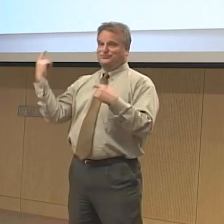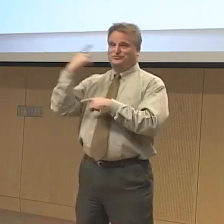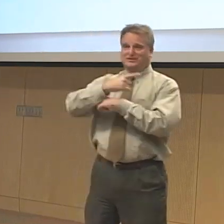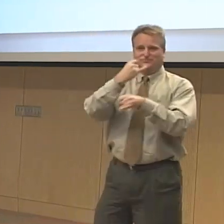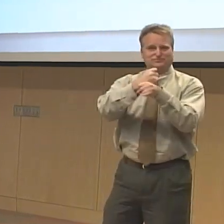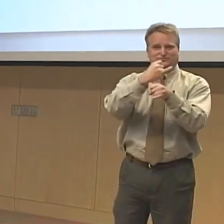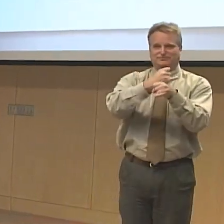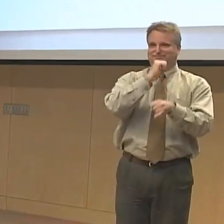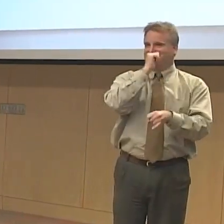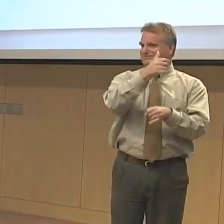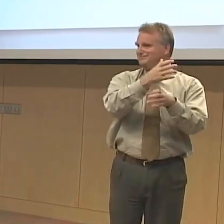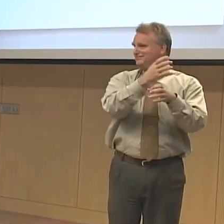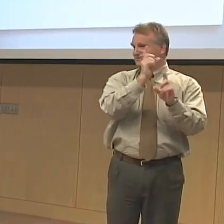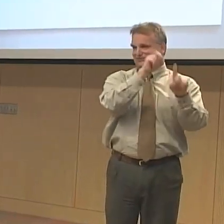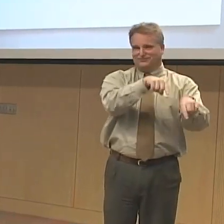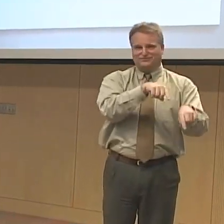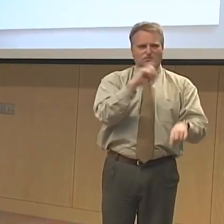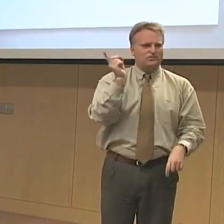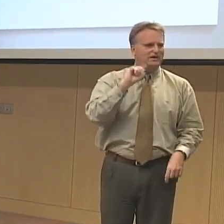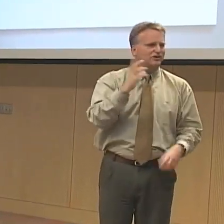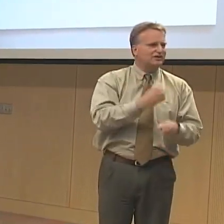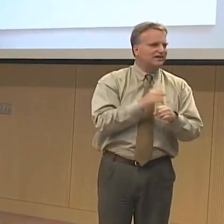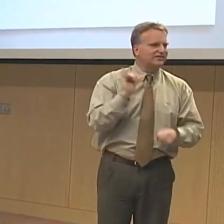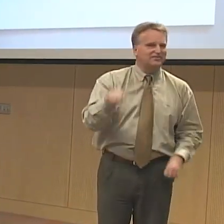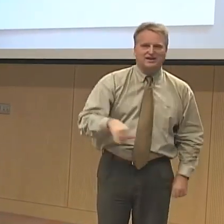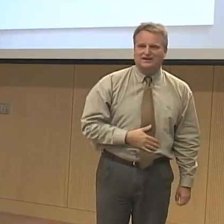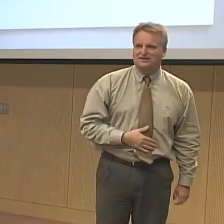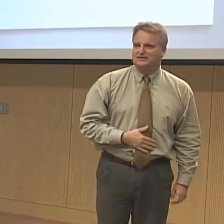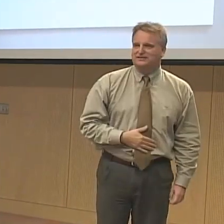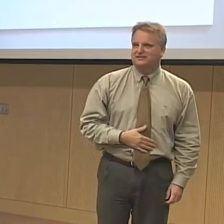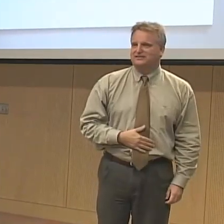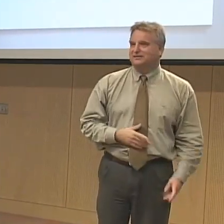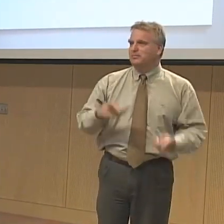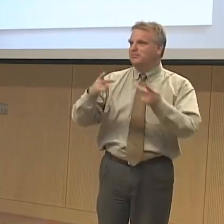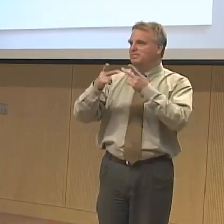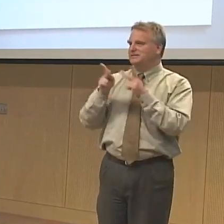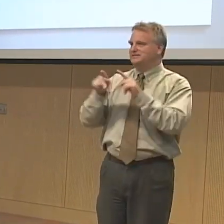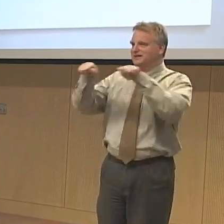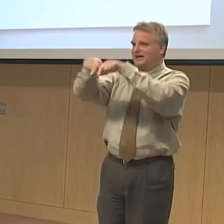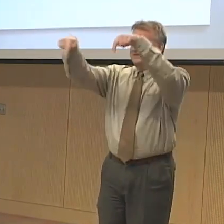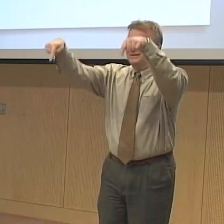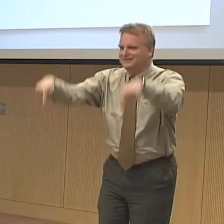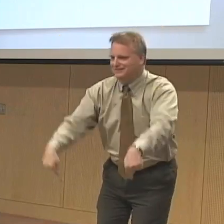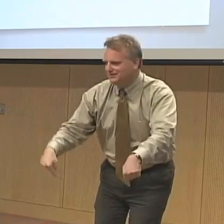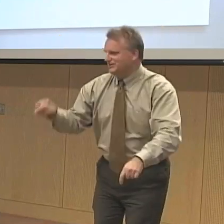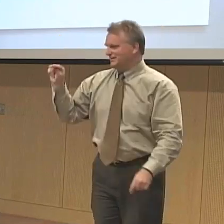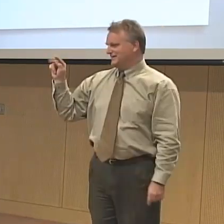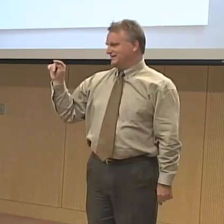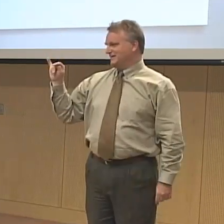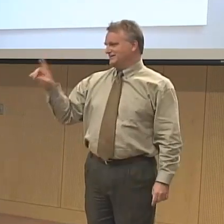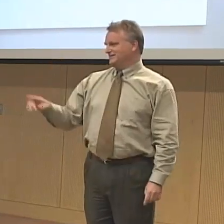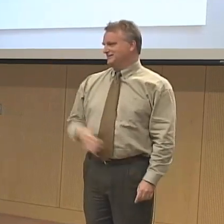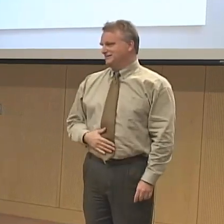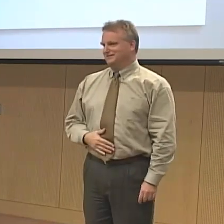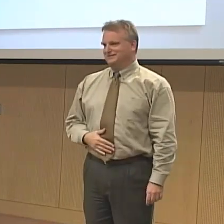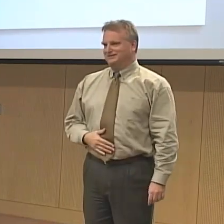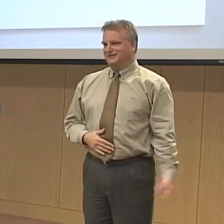The residential schools are no longer out there. So where do you get such support? Places like here,